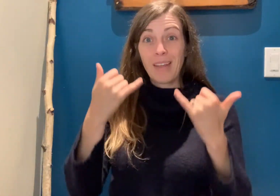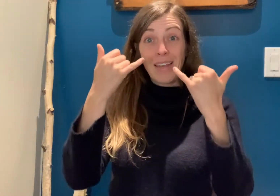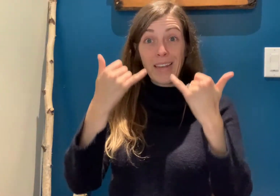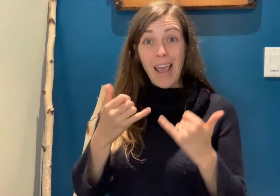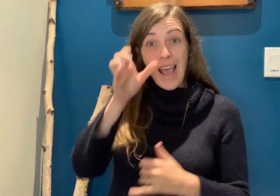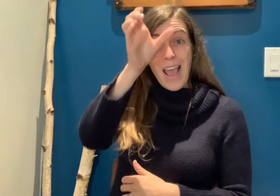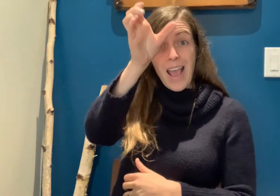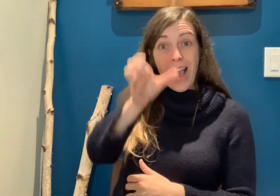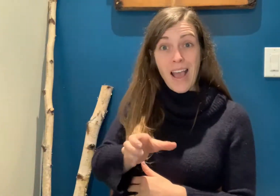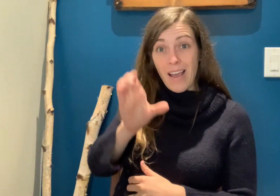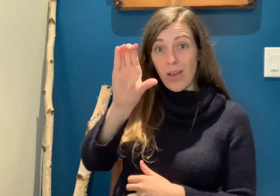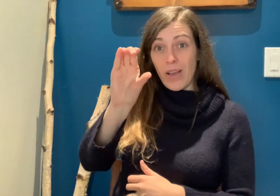of code.